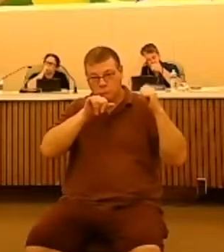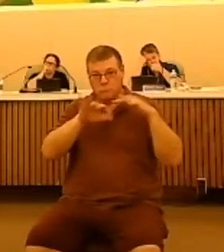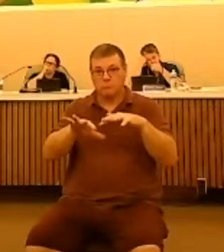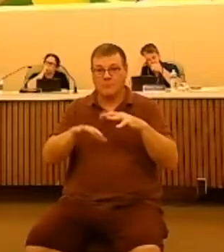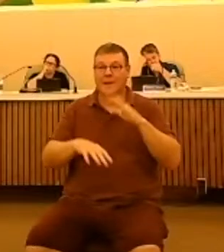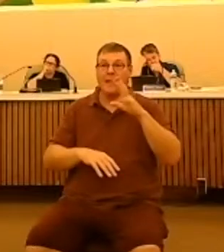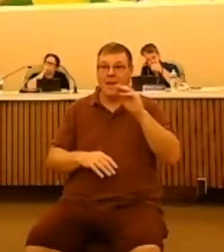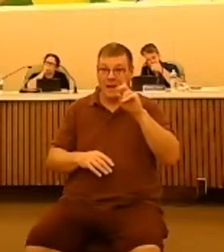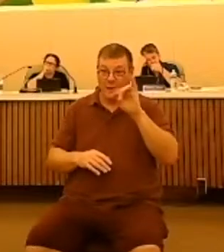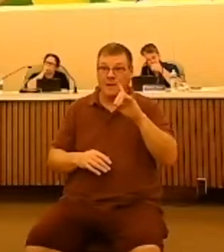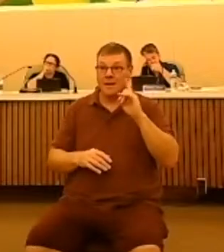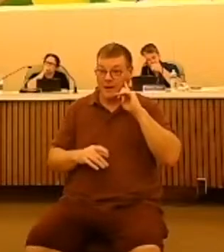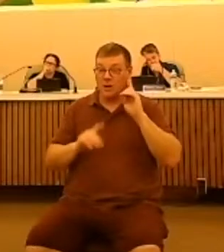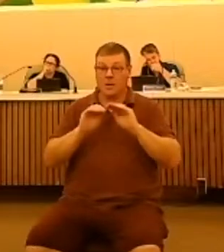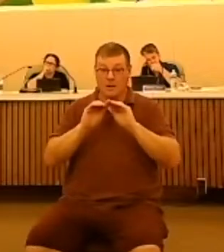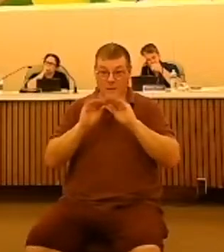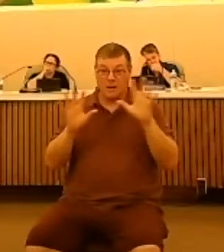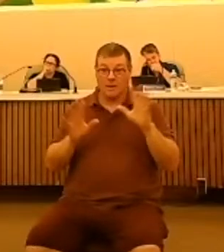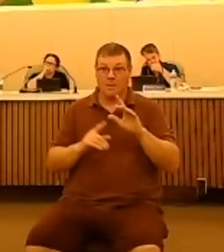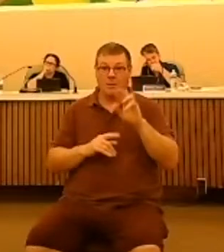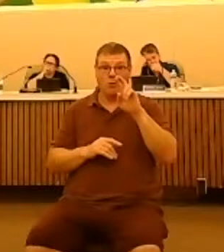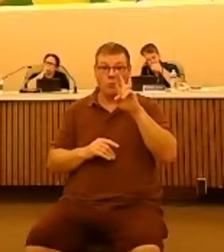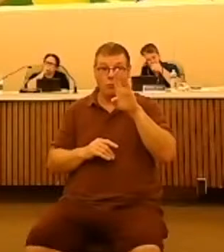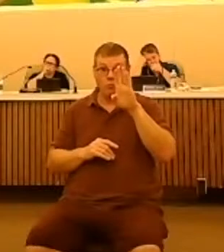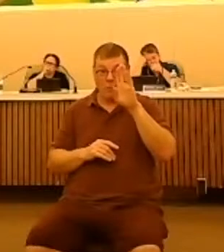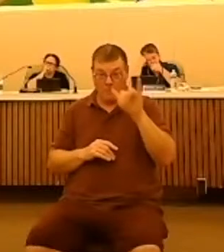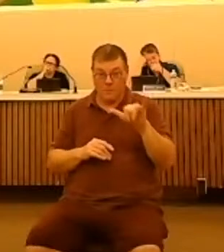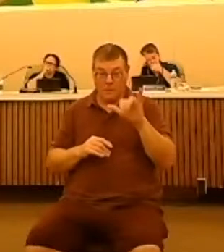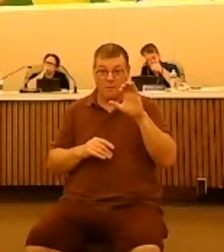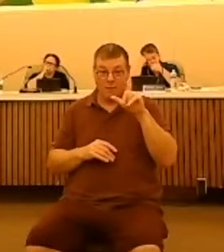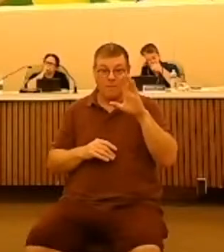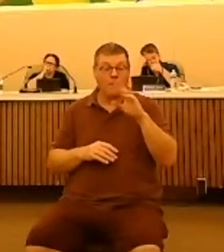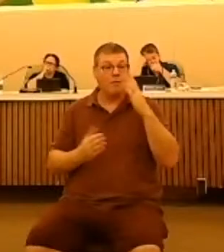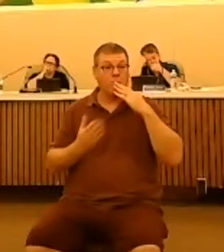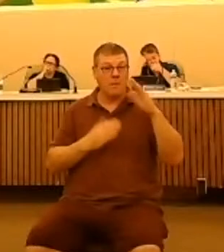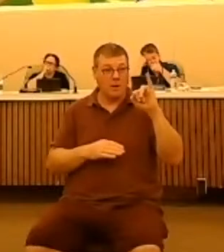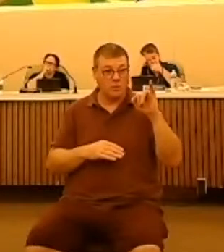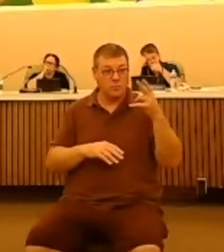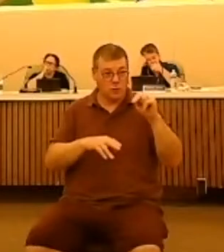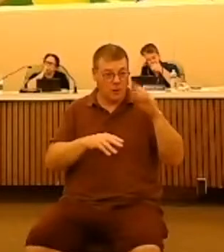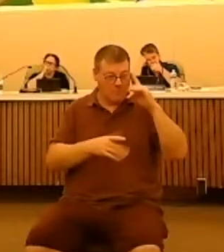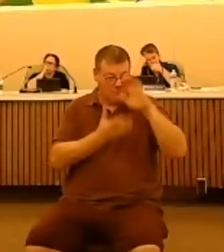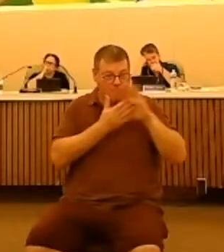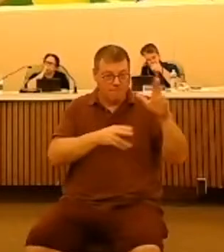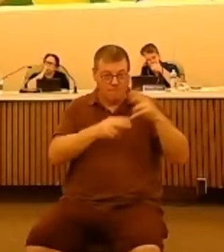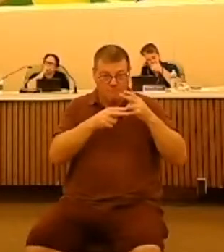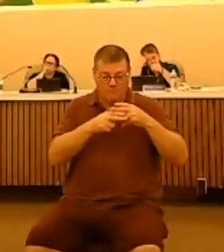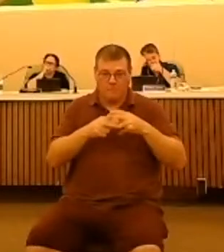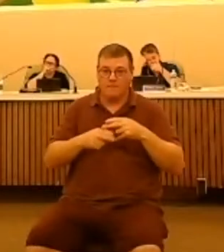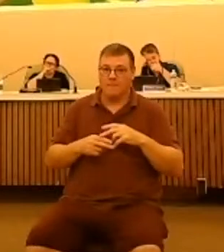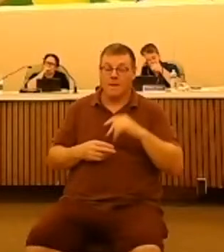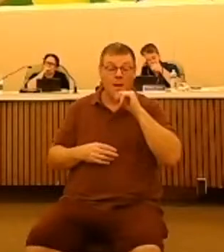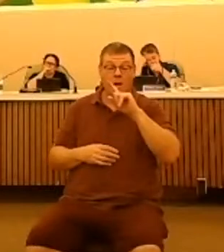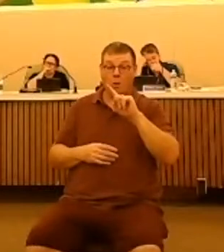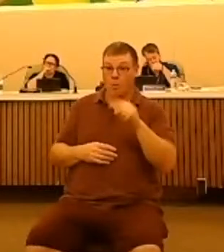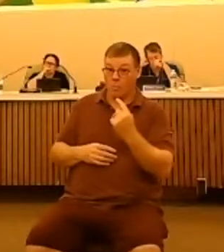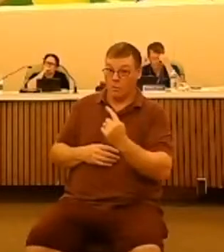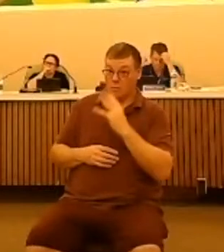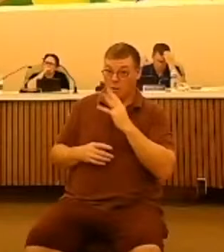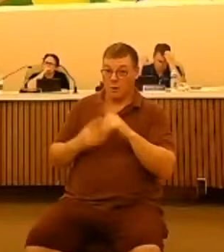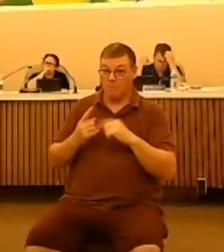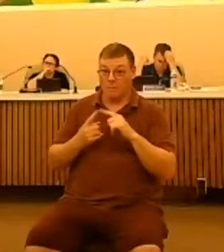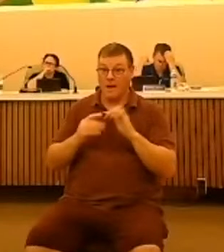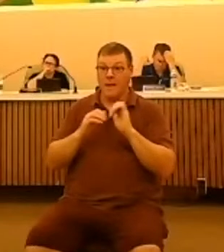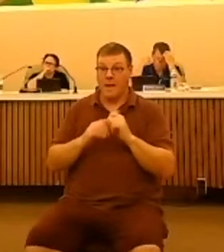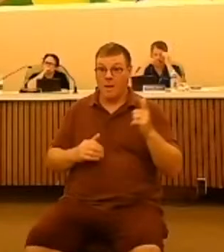the gentleman really clearly from the rugby club, and thank you, John, I think it was John, for not only talking about how